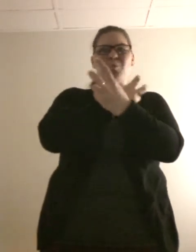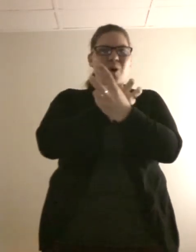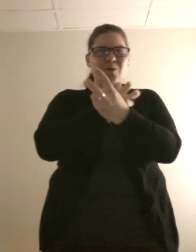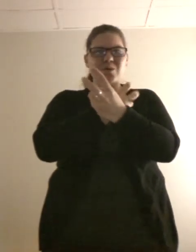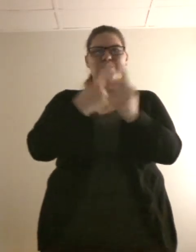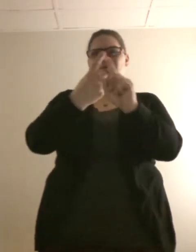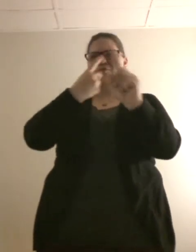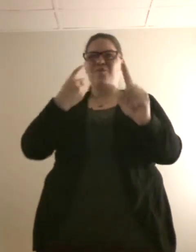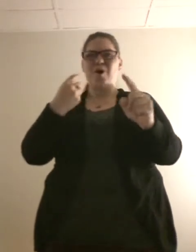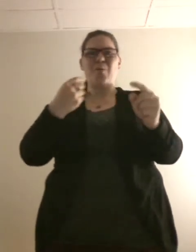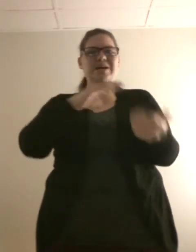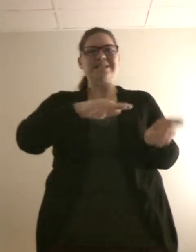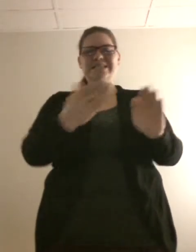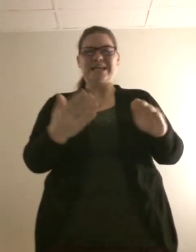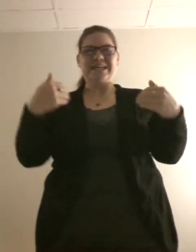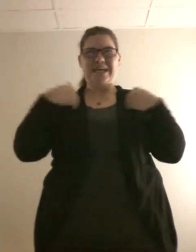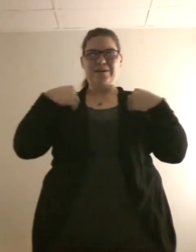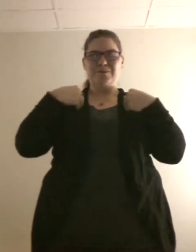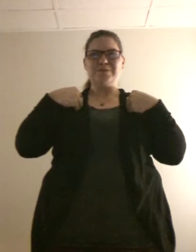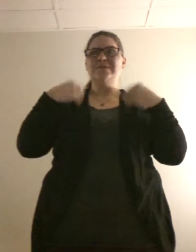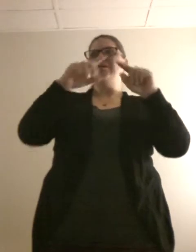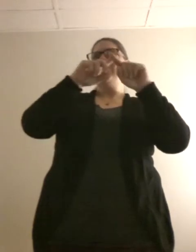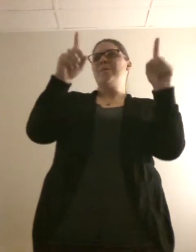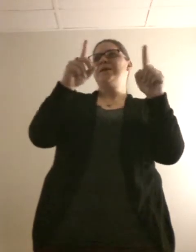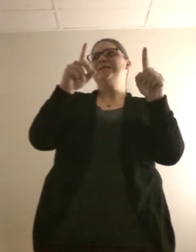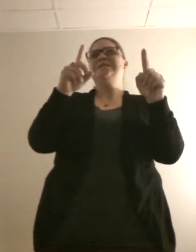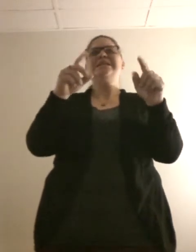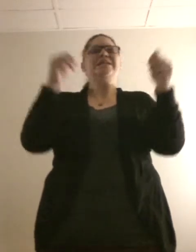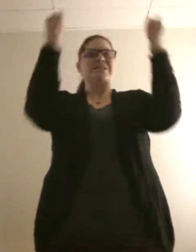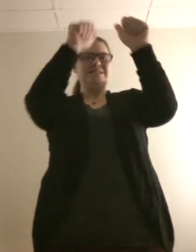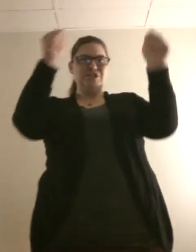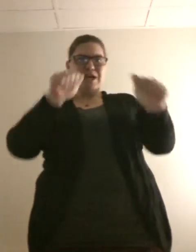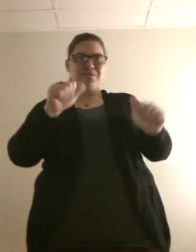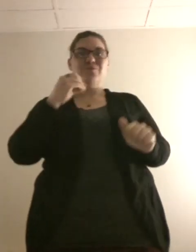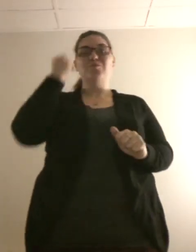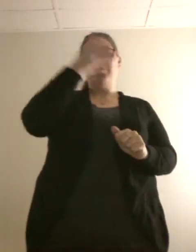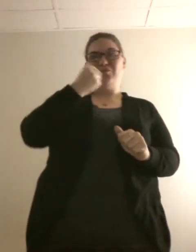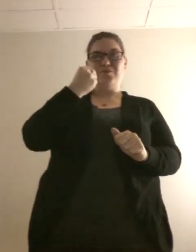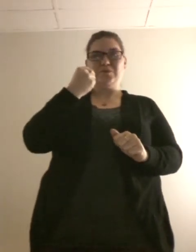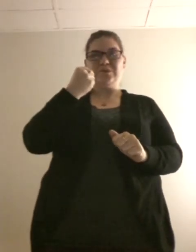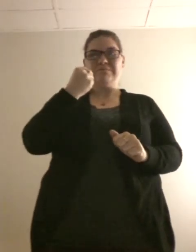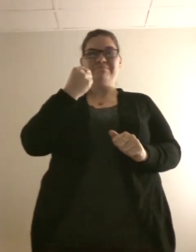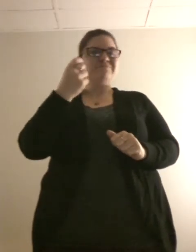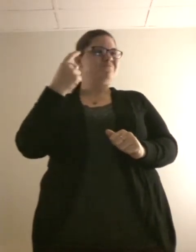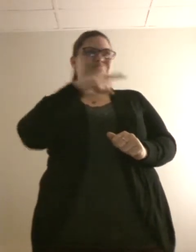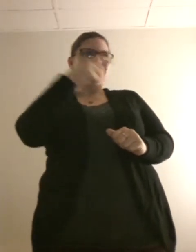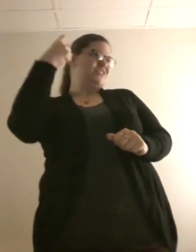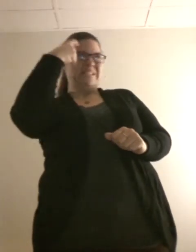thought that the shapes were the beautiful thing. And she didn't think that. She wasn't really thinking about it being a bone. She just liked